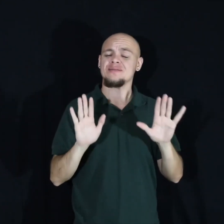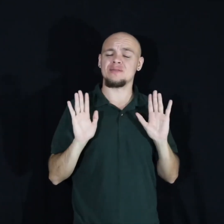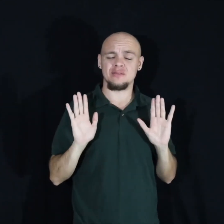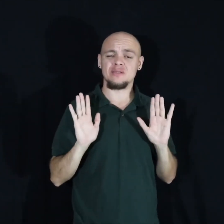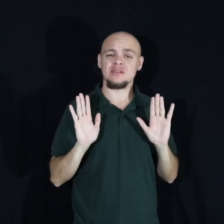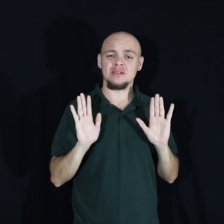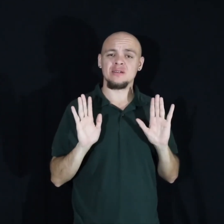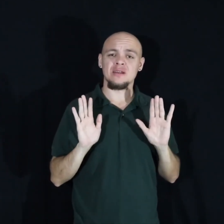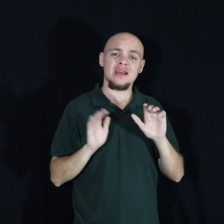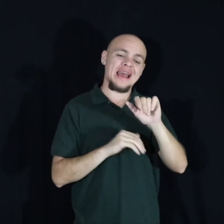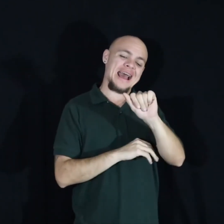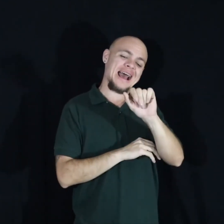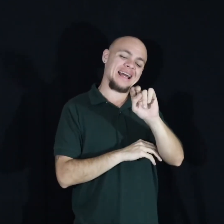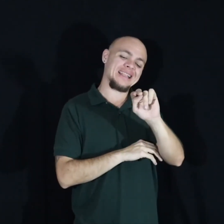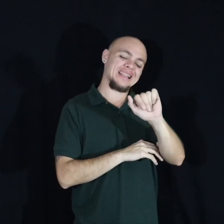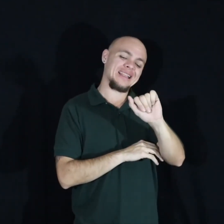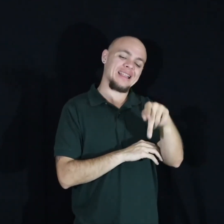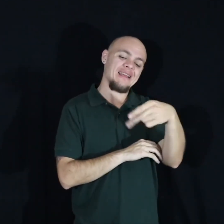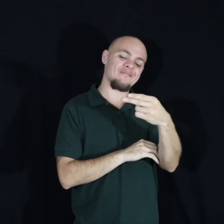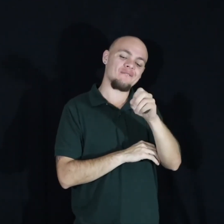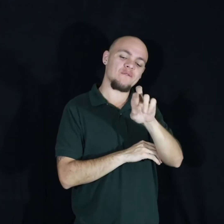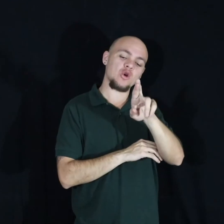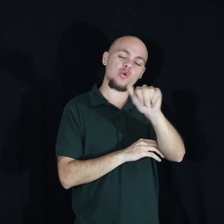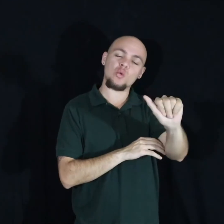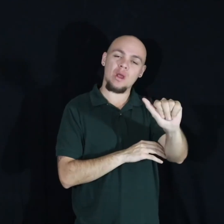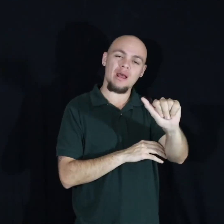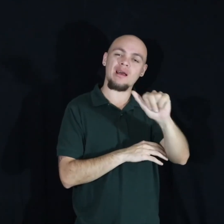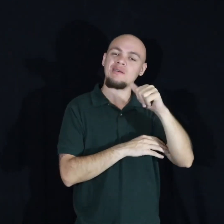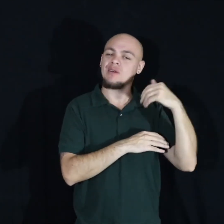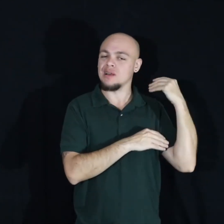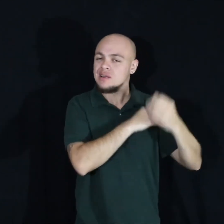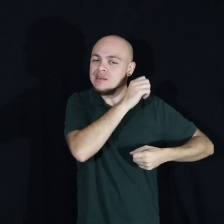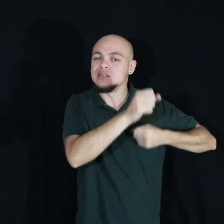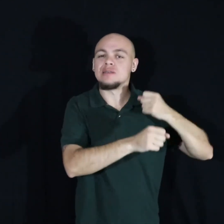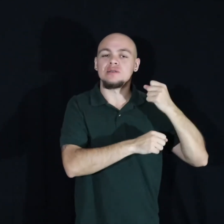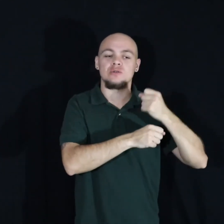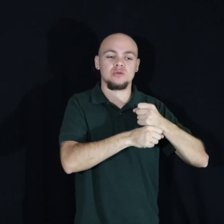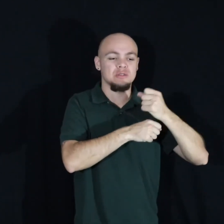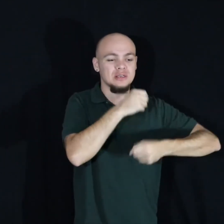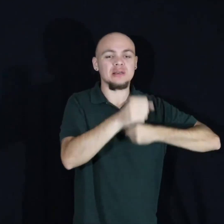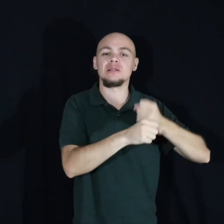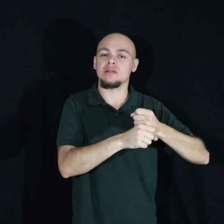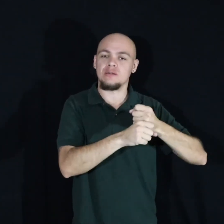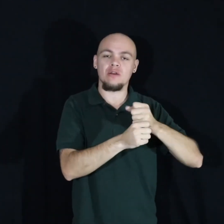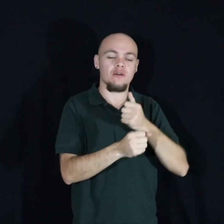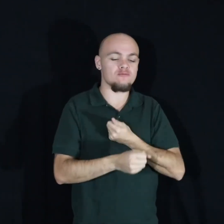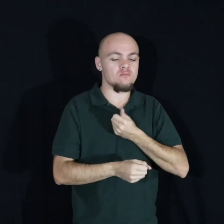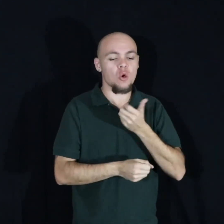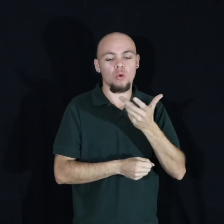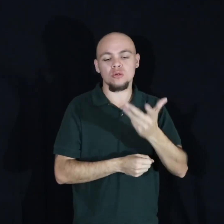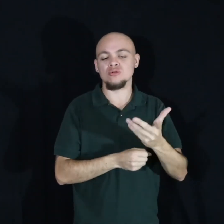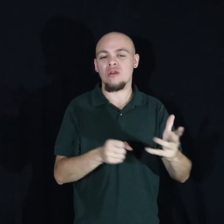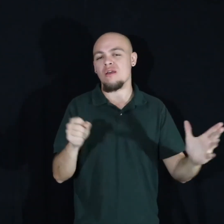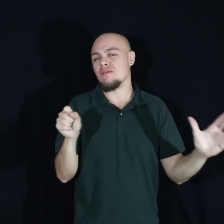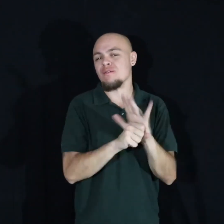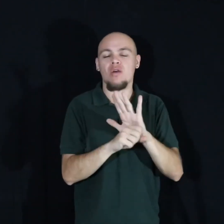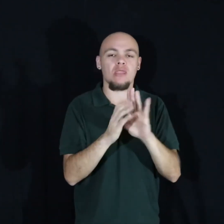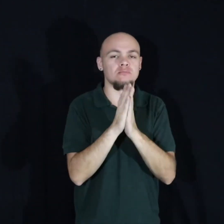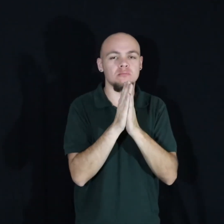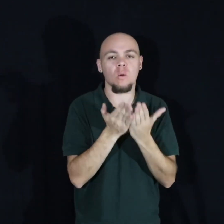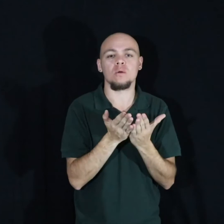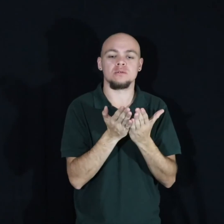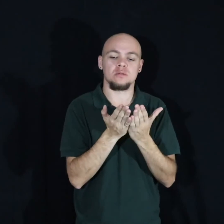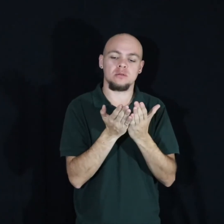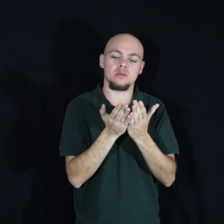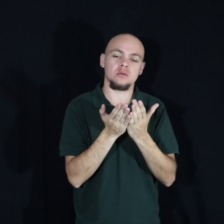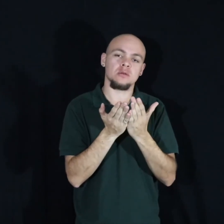The anaphora of ages that filled pages of poetry. Spilled blood